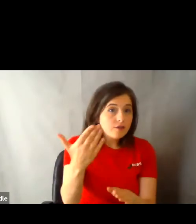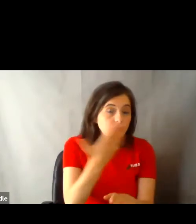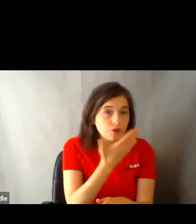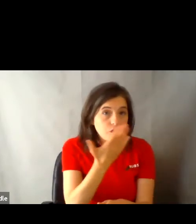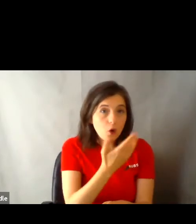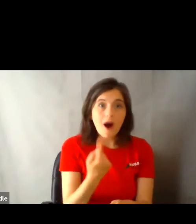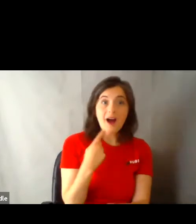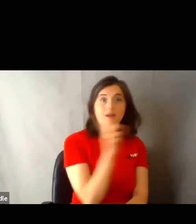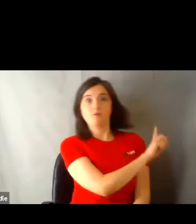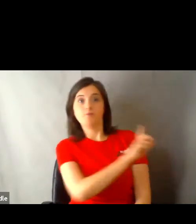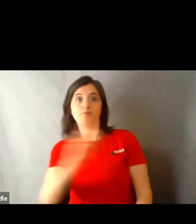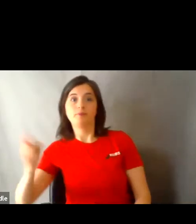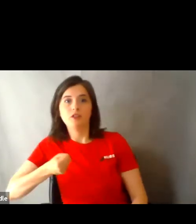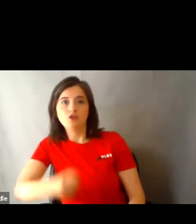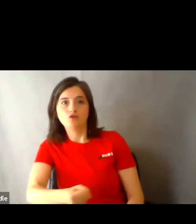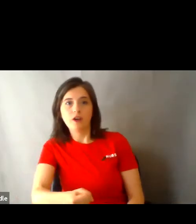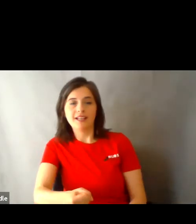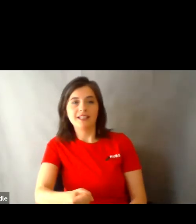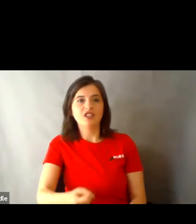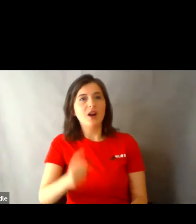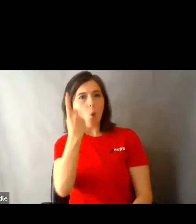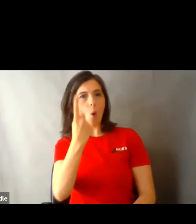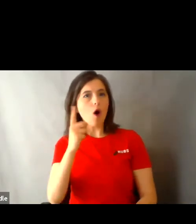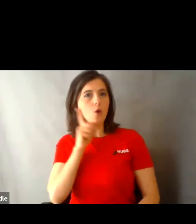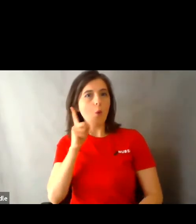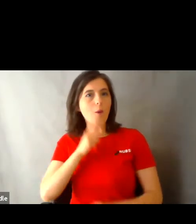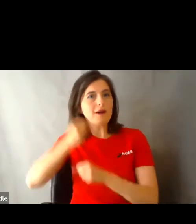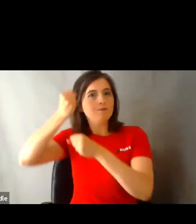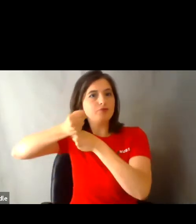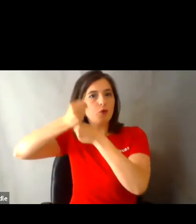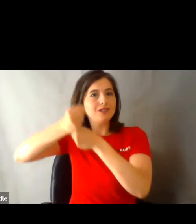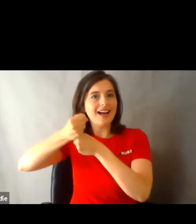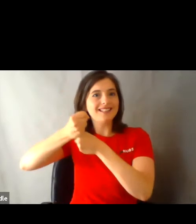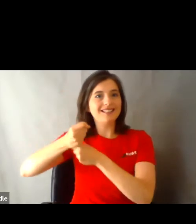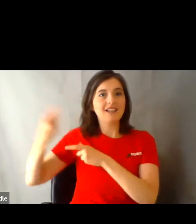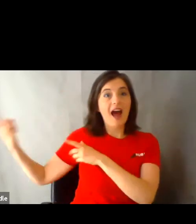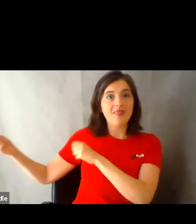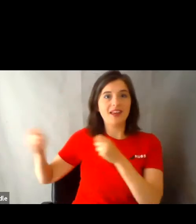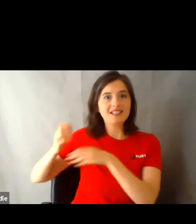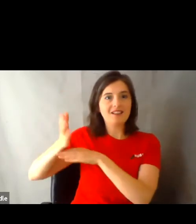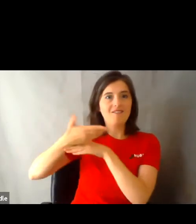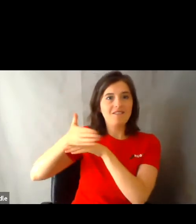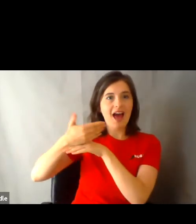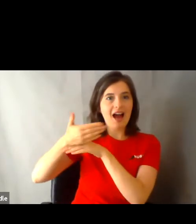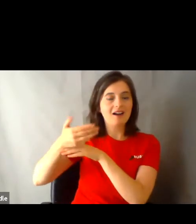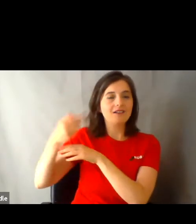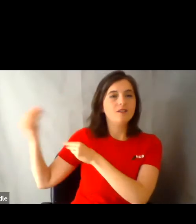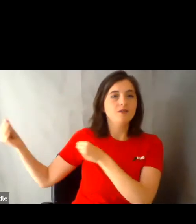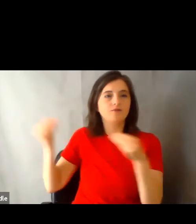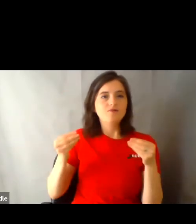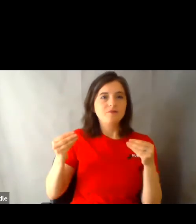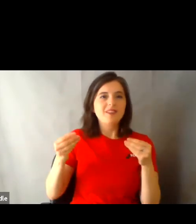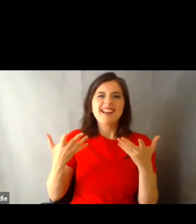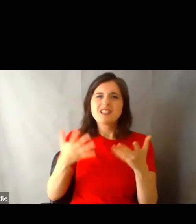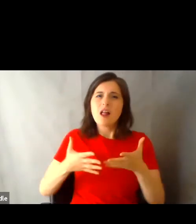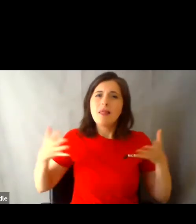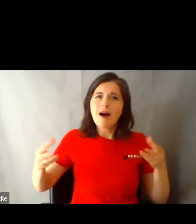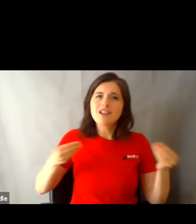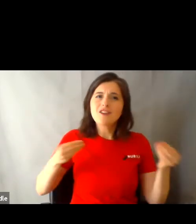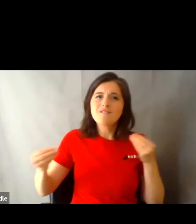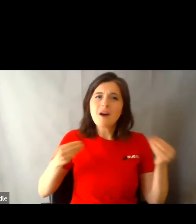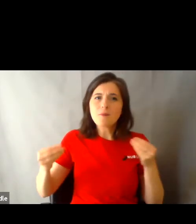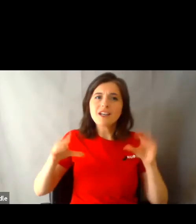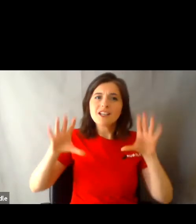train station, staged a one-woman protest with this flag, which I'll briefly describe is a large fabric stop and